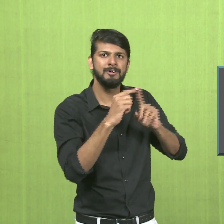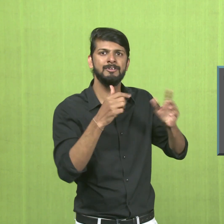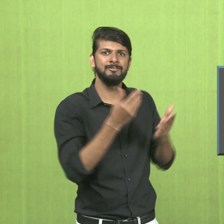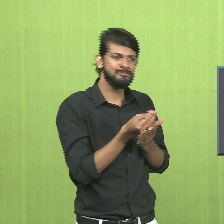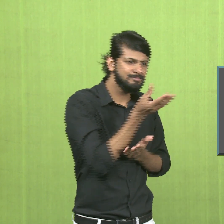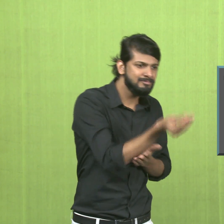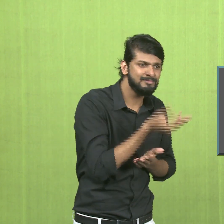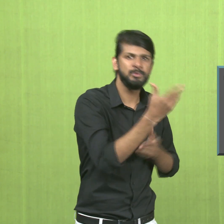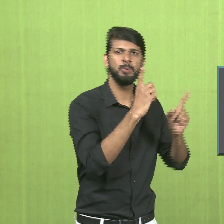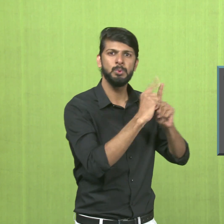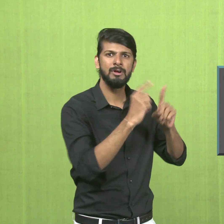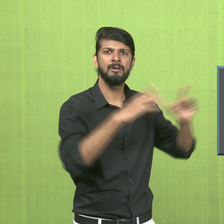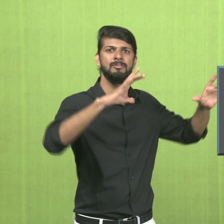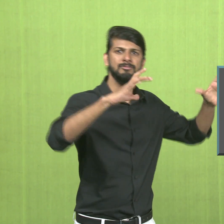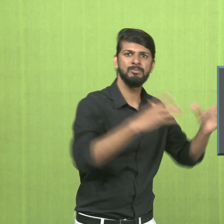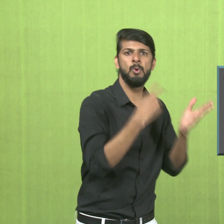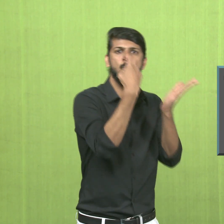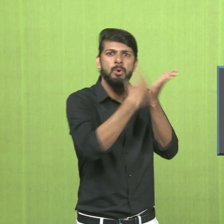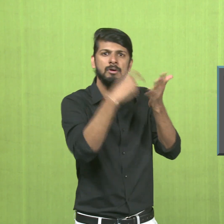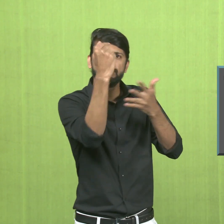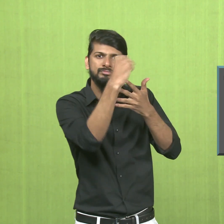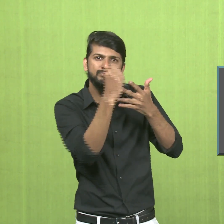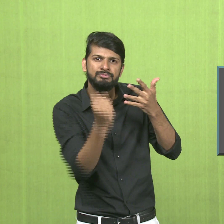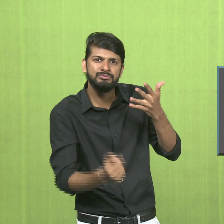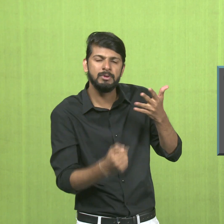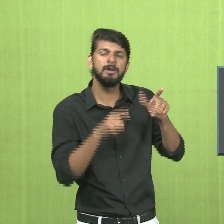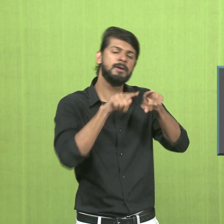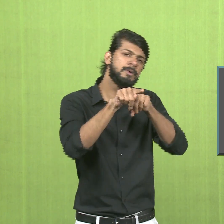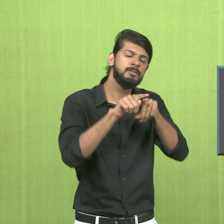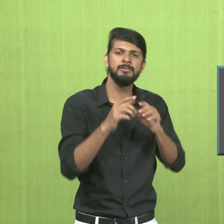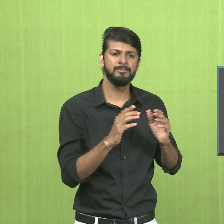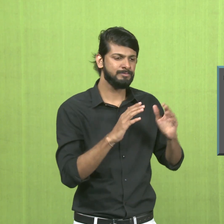and after the marriage for some days, when all the rituals and the customs are